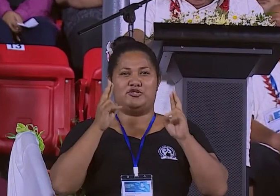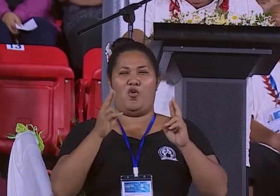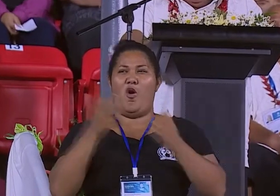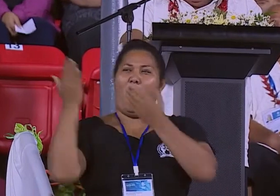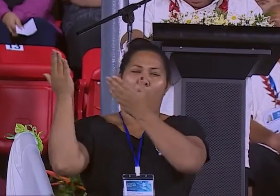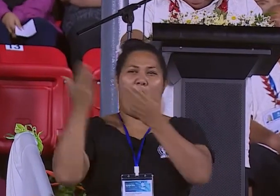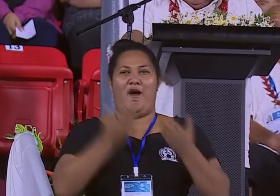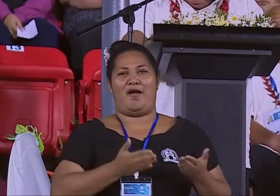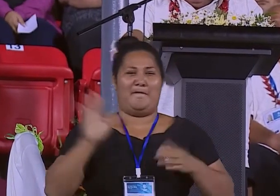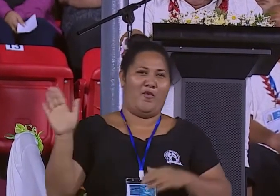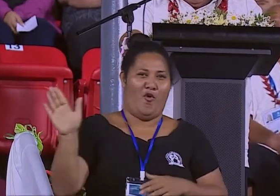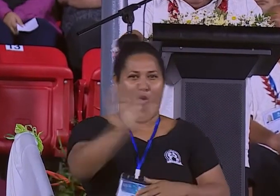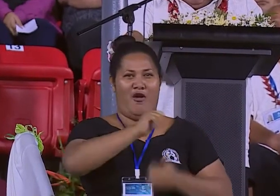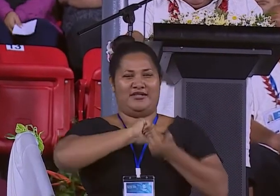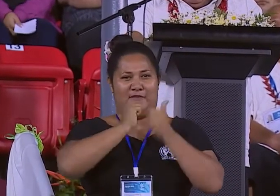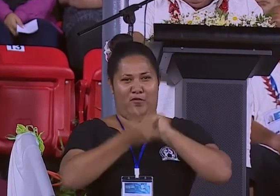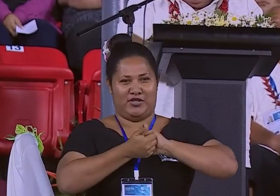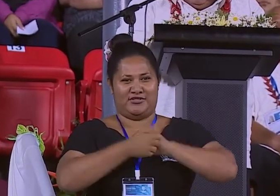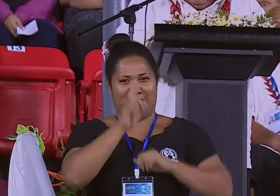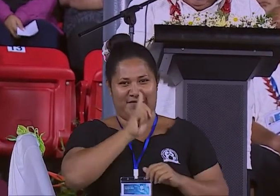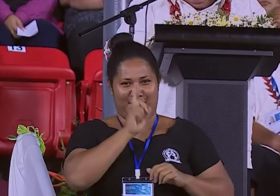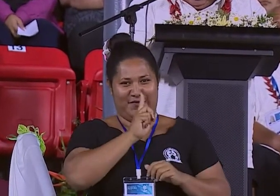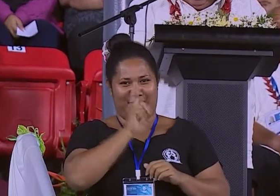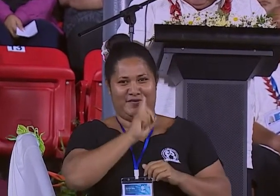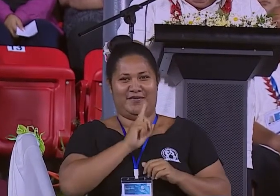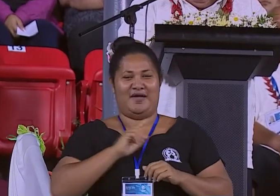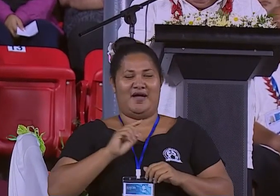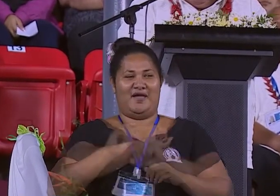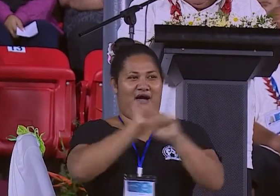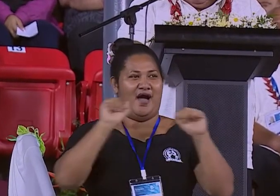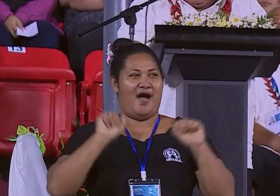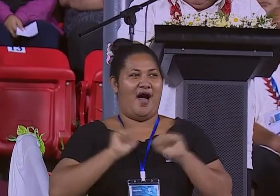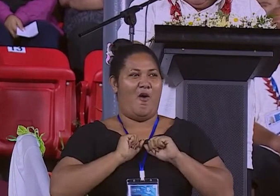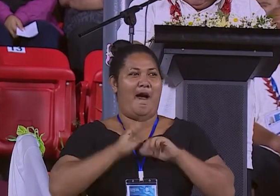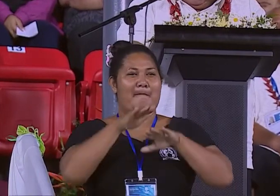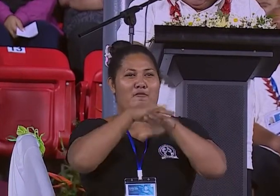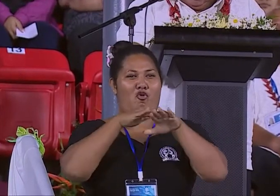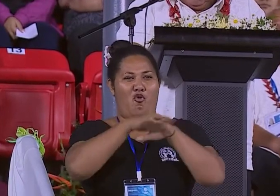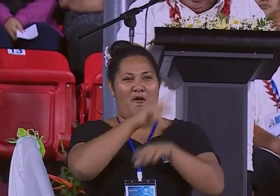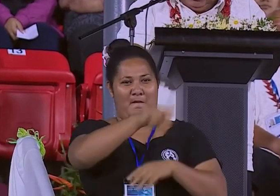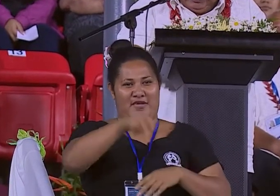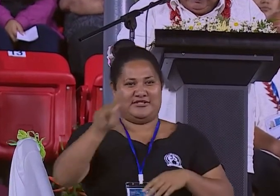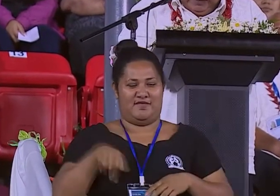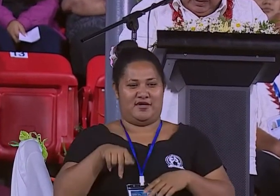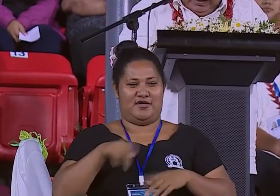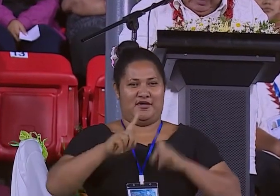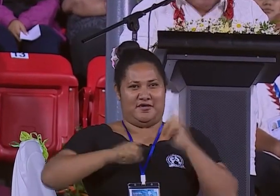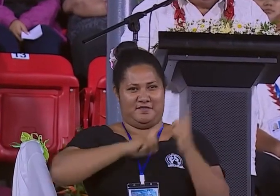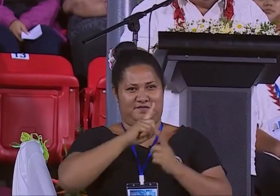welcome you all, sports people of our blue Pacific